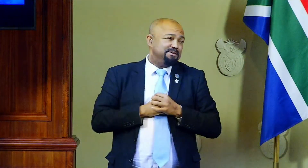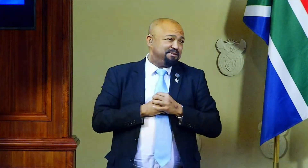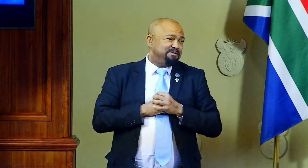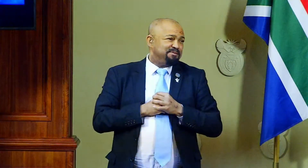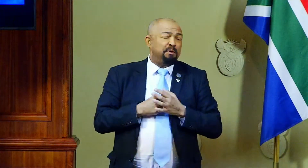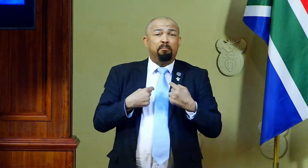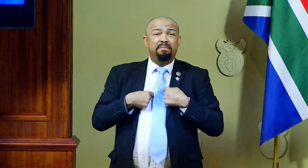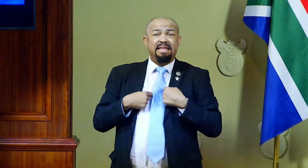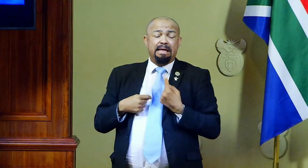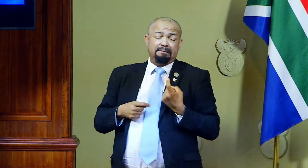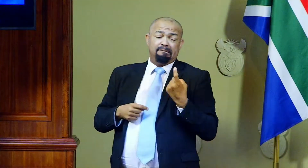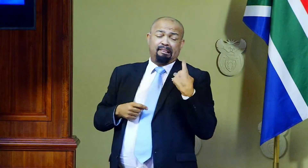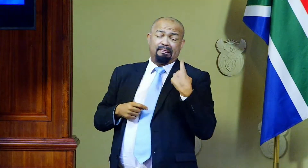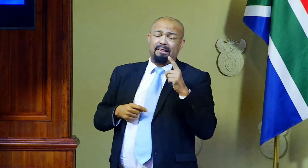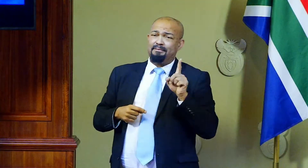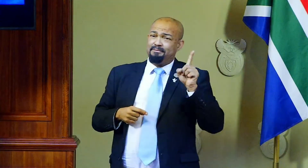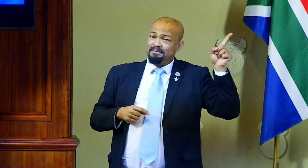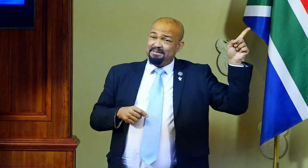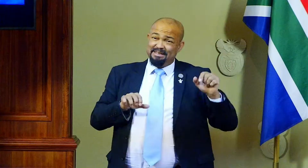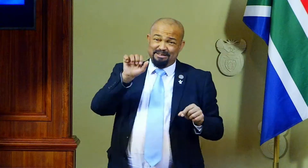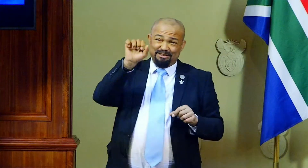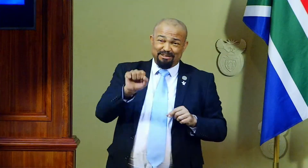supporting us, and that has given us strength.